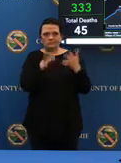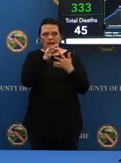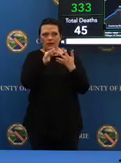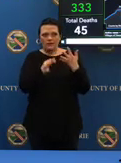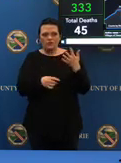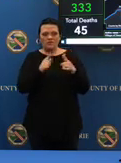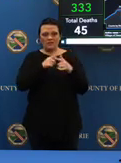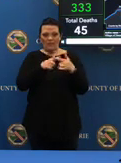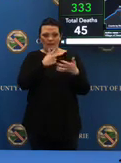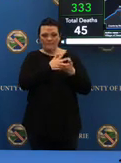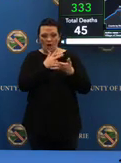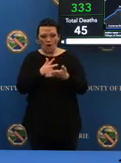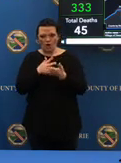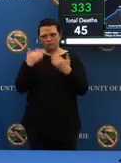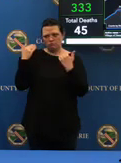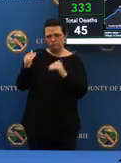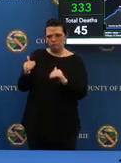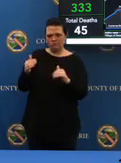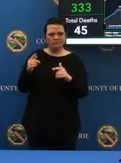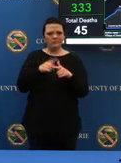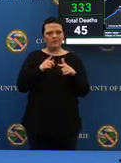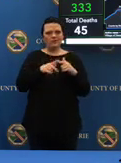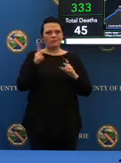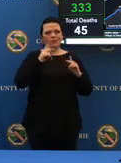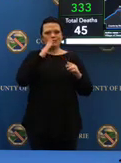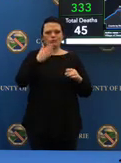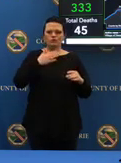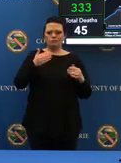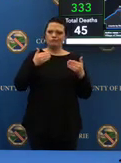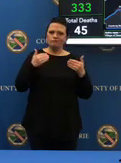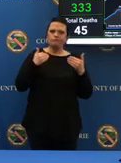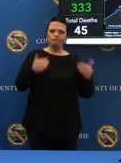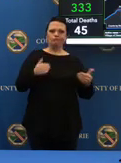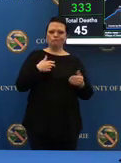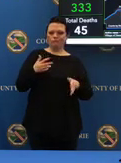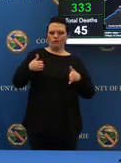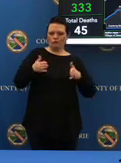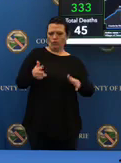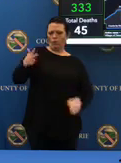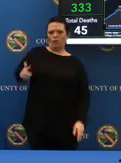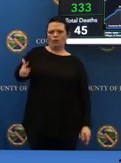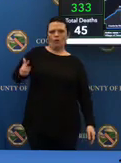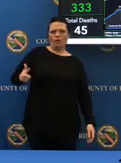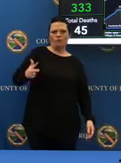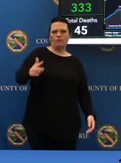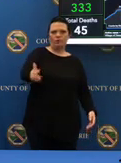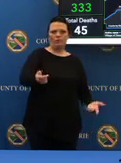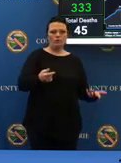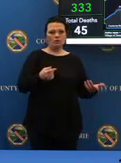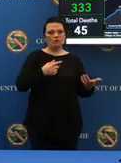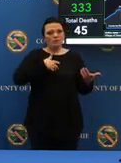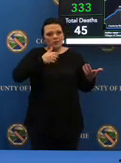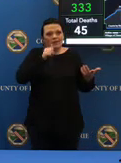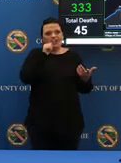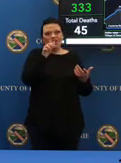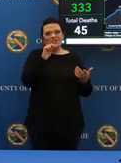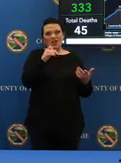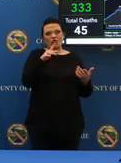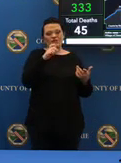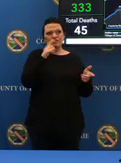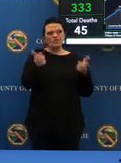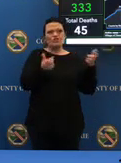then people will just park along the side of the road, especially in a Chestnut Ridge Park where it's so huge and it has multiple entrances. So